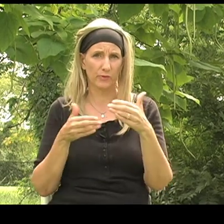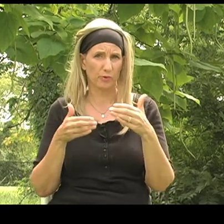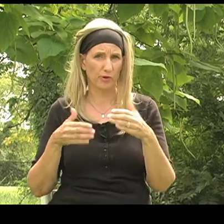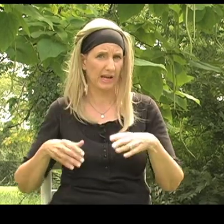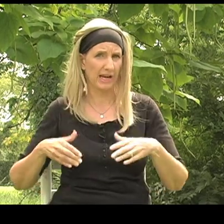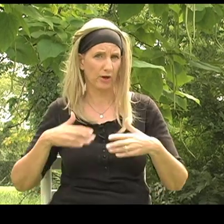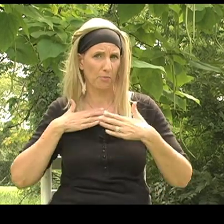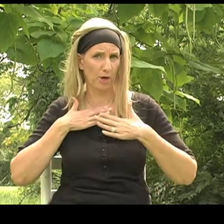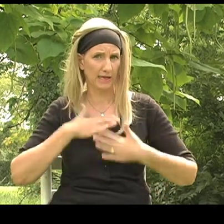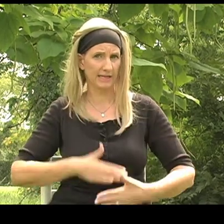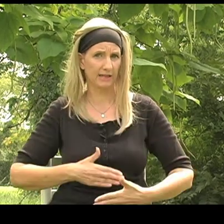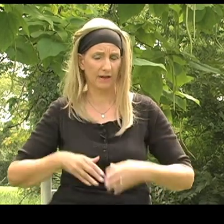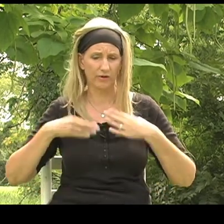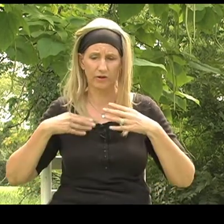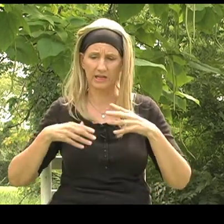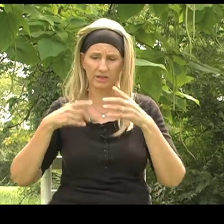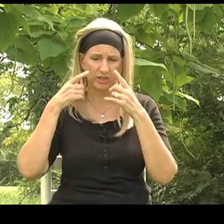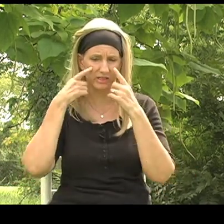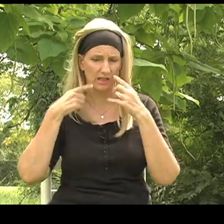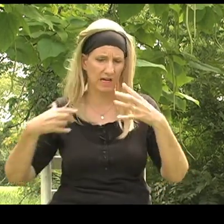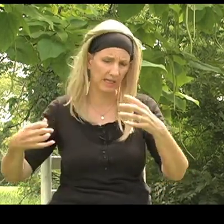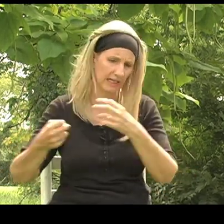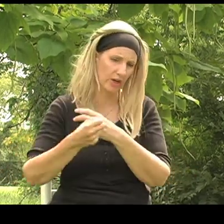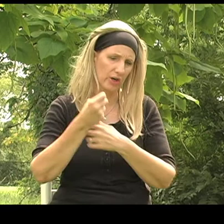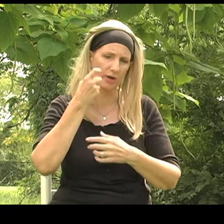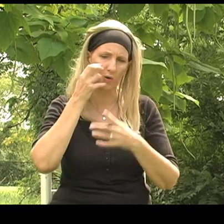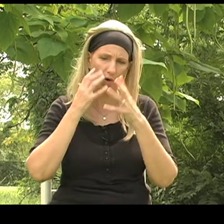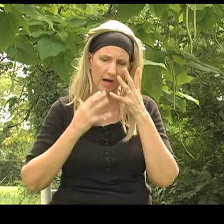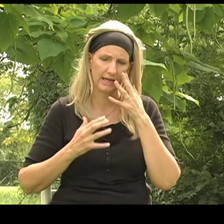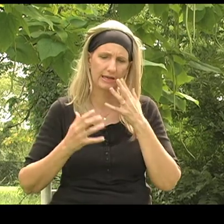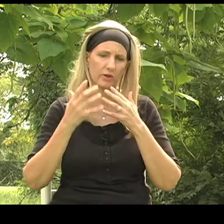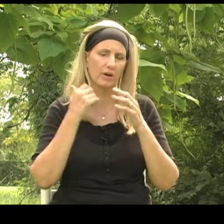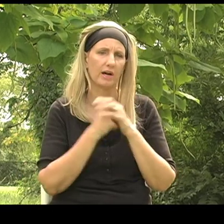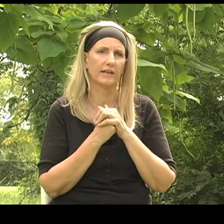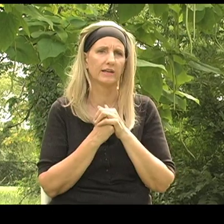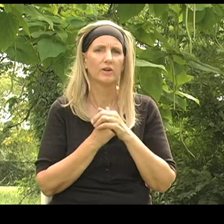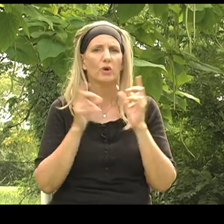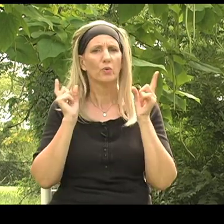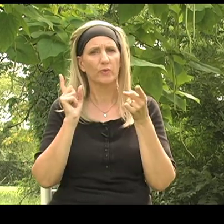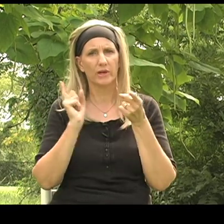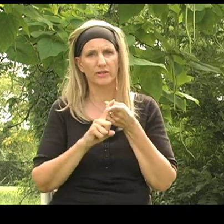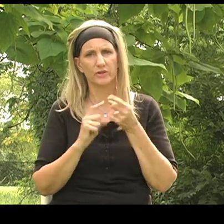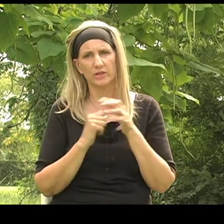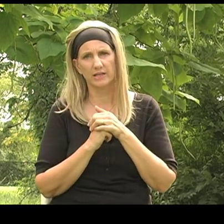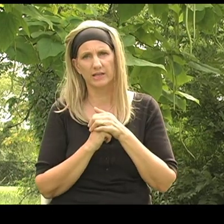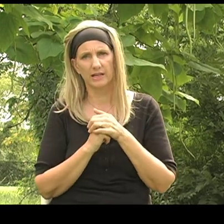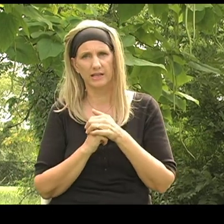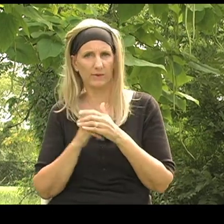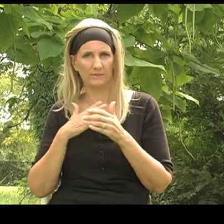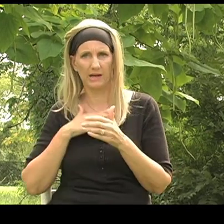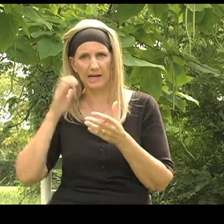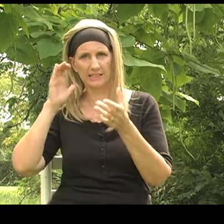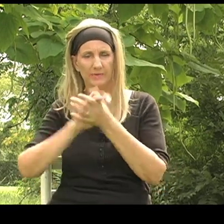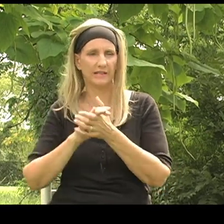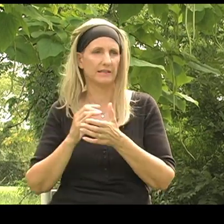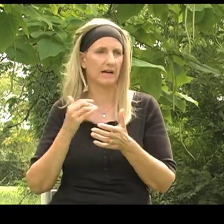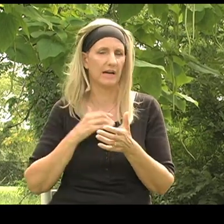where they had her body covered and just hugging her and crying and crying. We went to and that was my husband and I and our